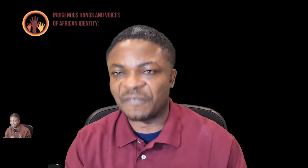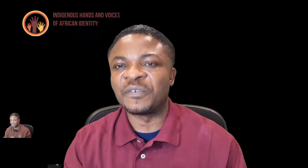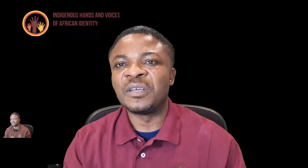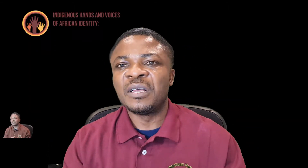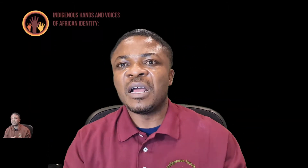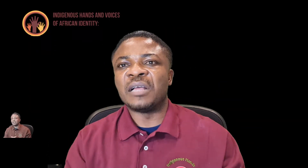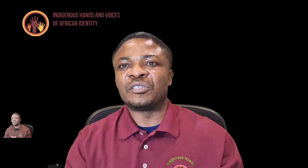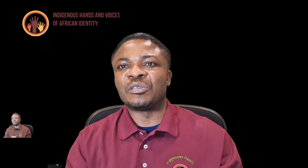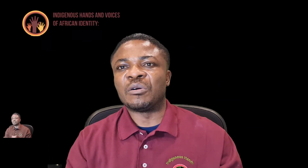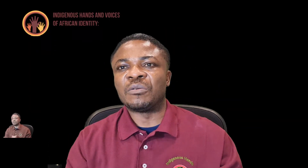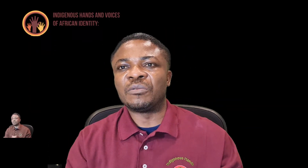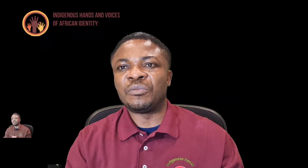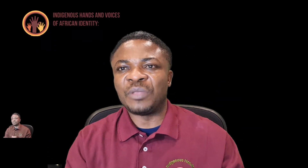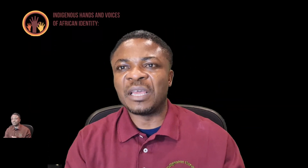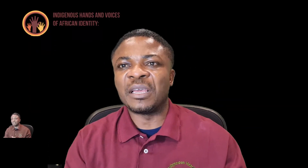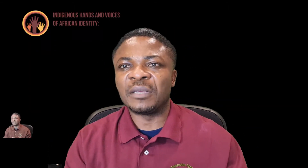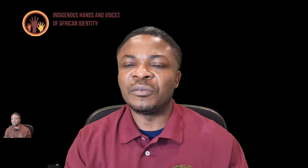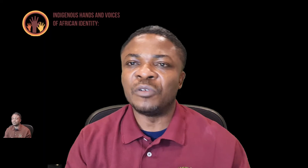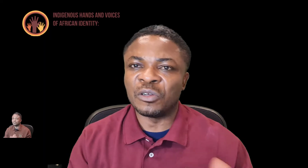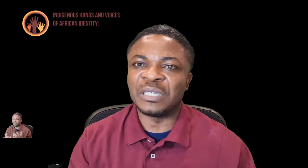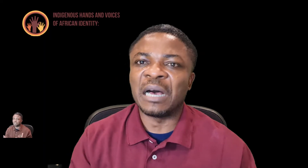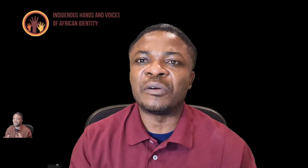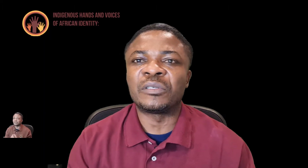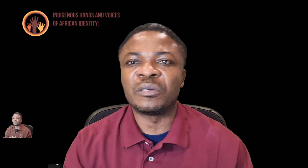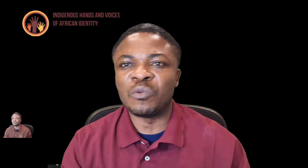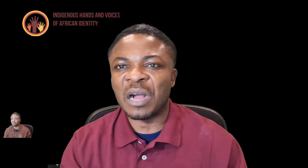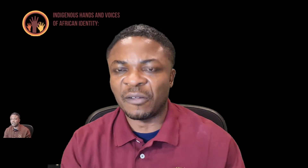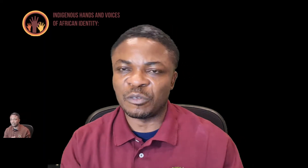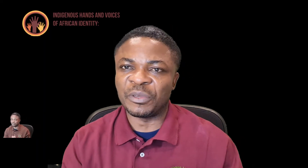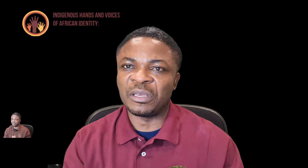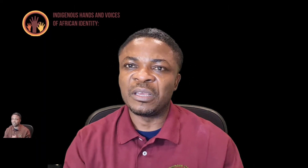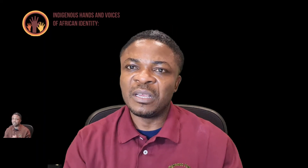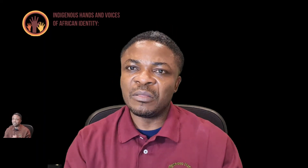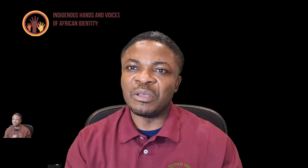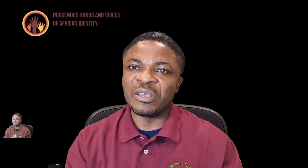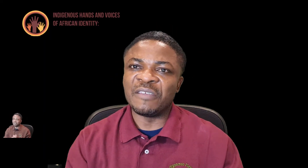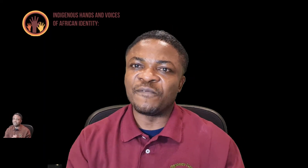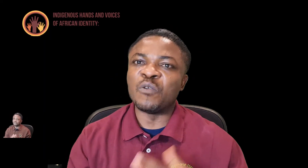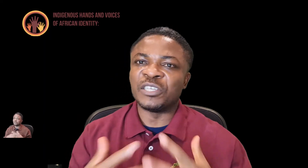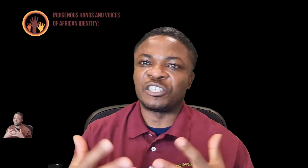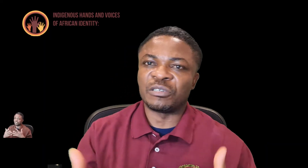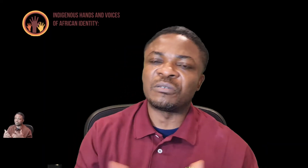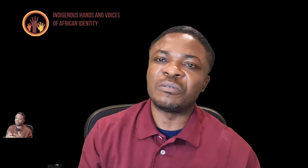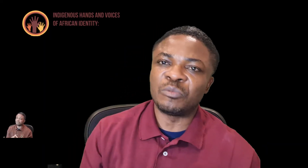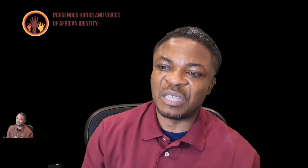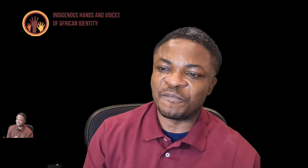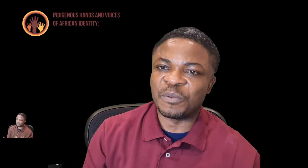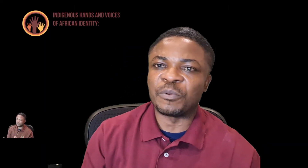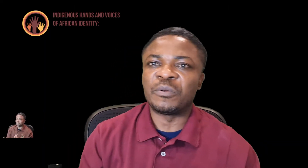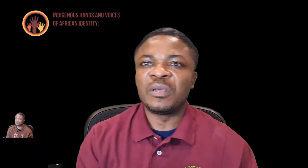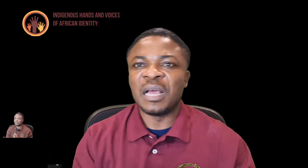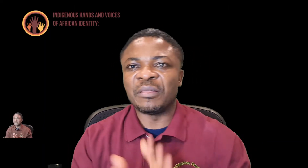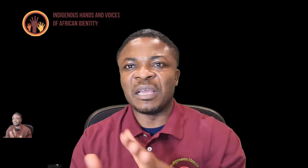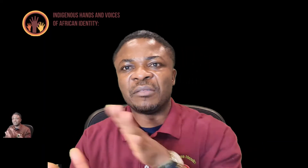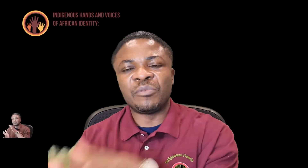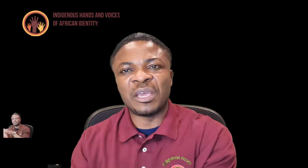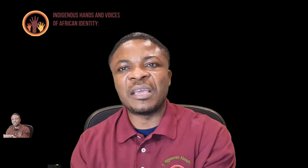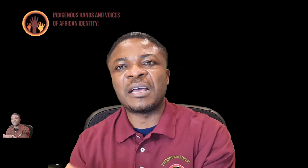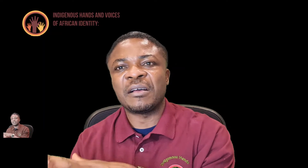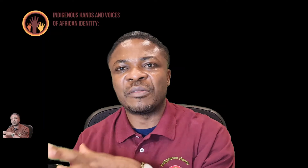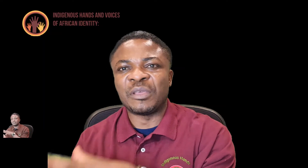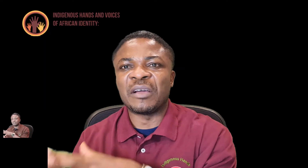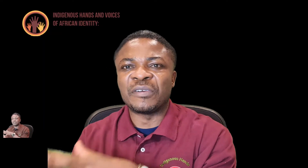the deaf, and so they no doubt will have to be the influential deaf people. And